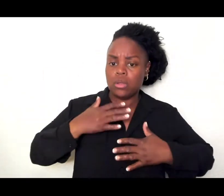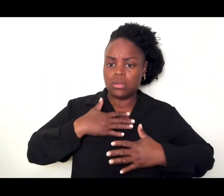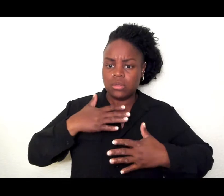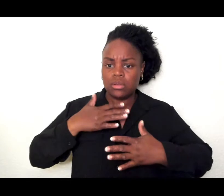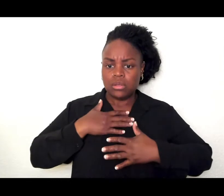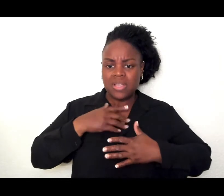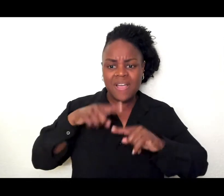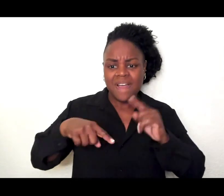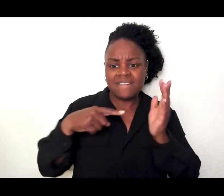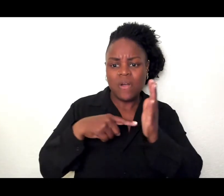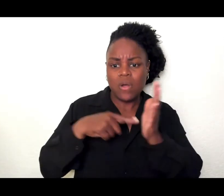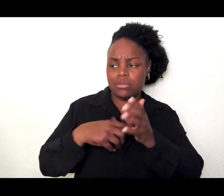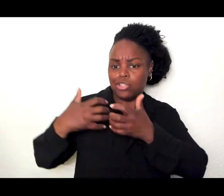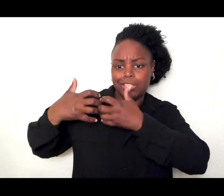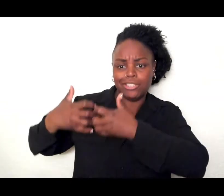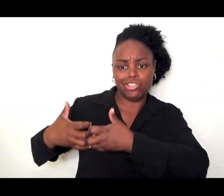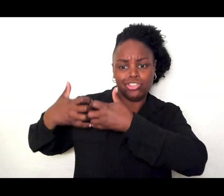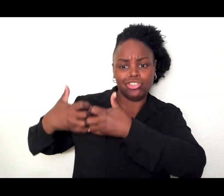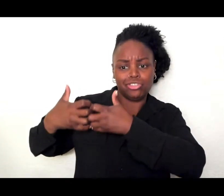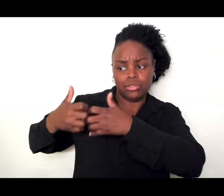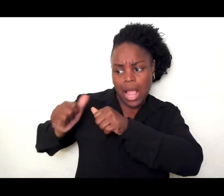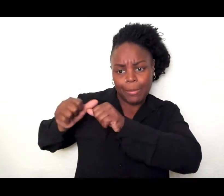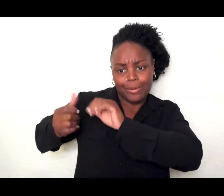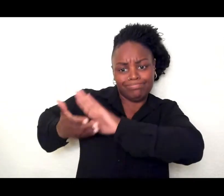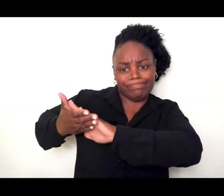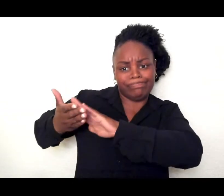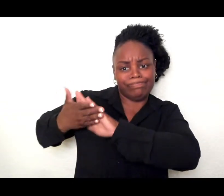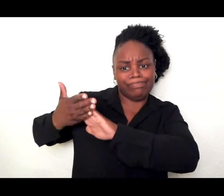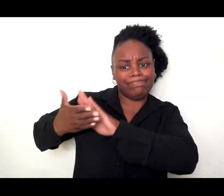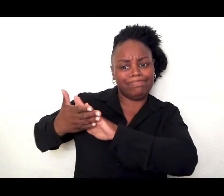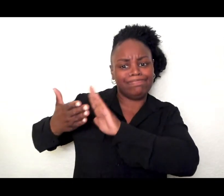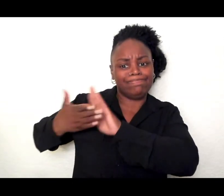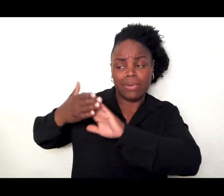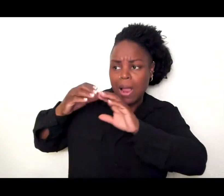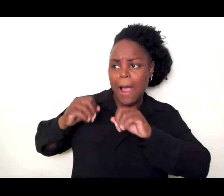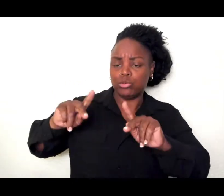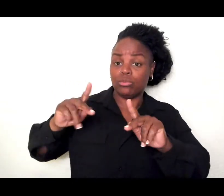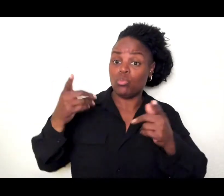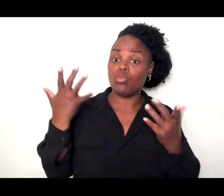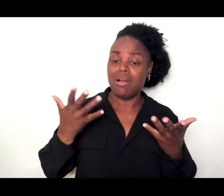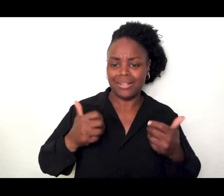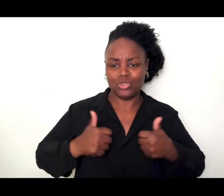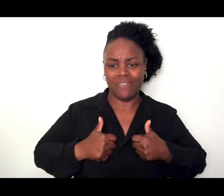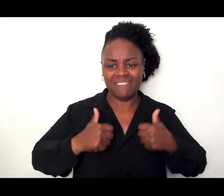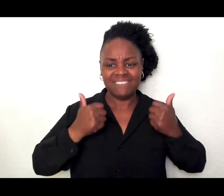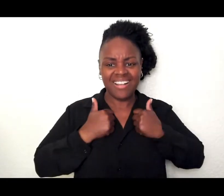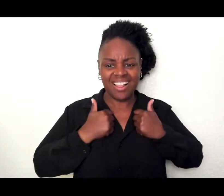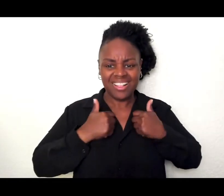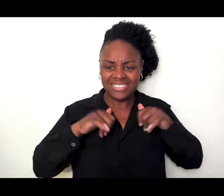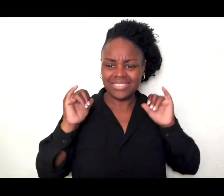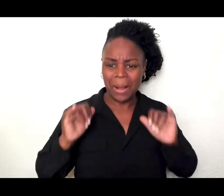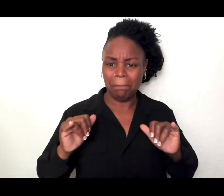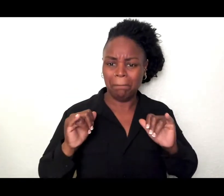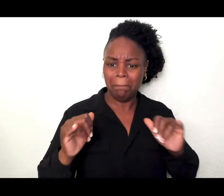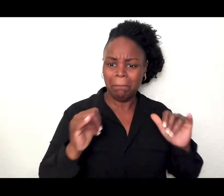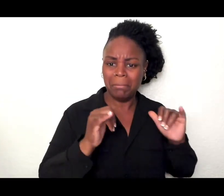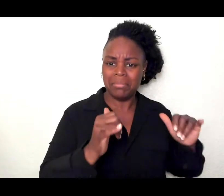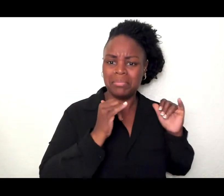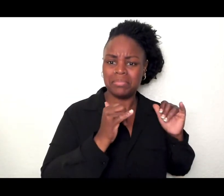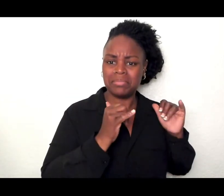own can't afford to own a generator able to generate the same opportunity of